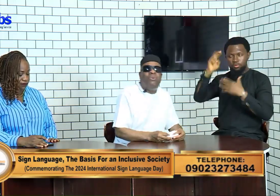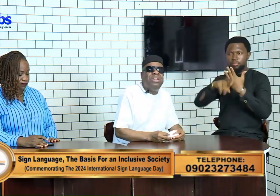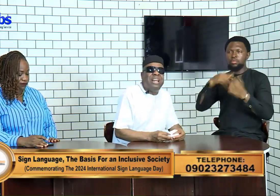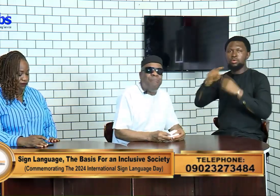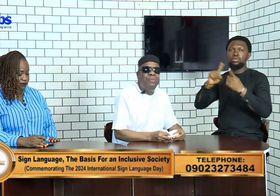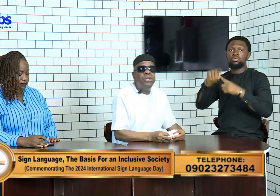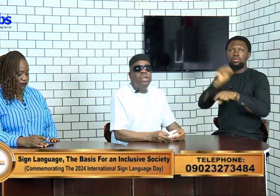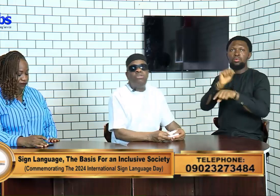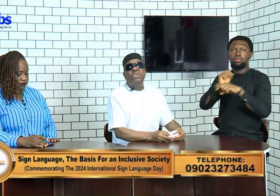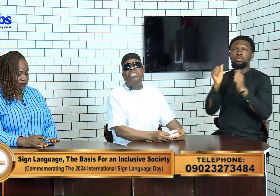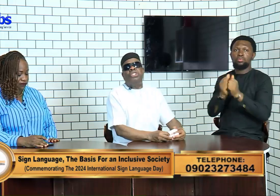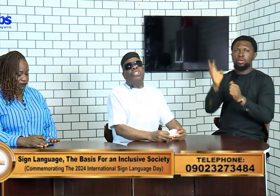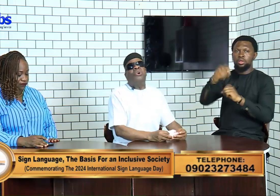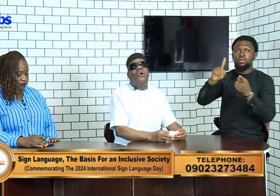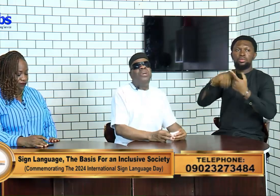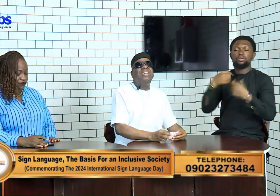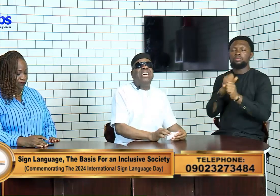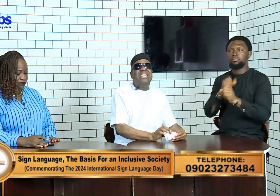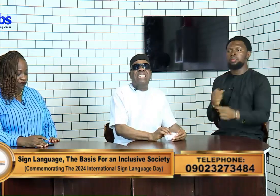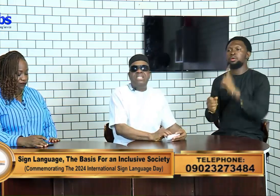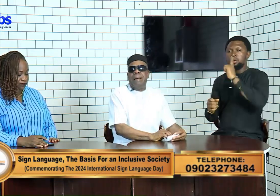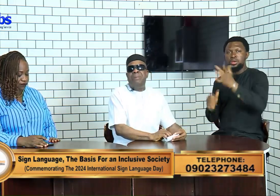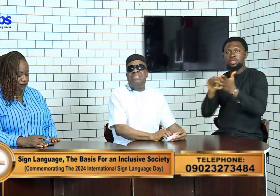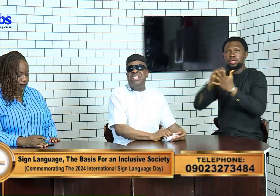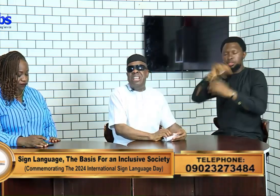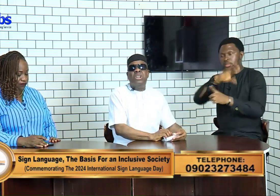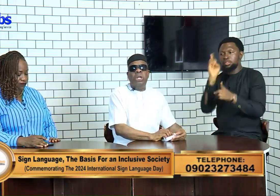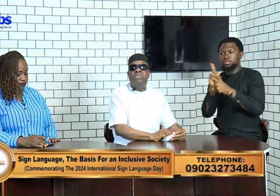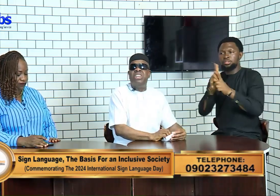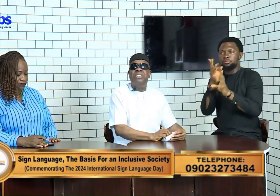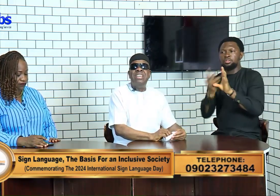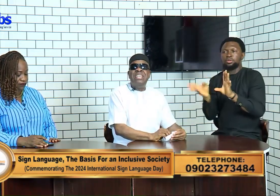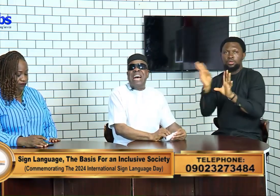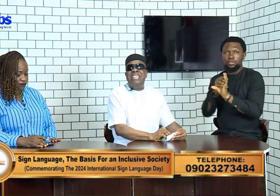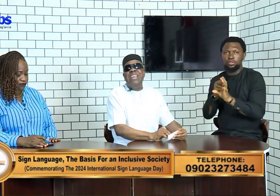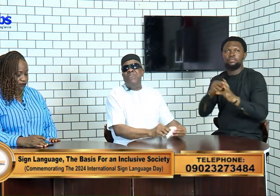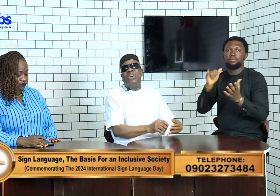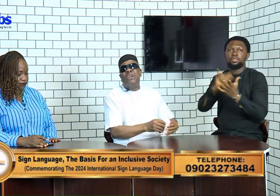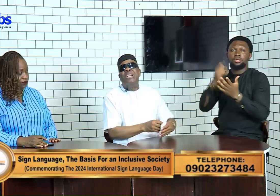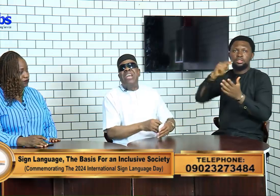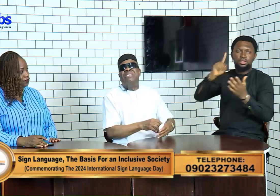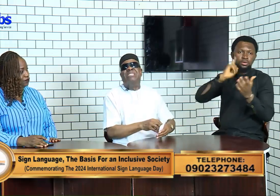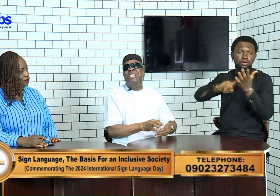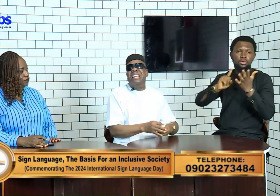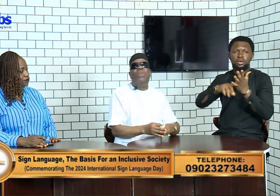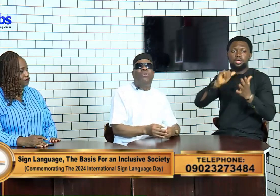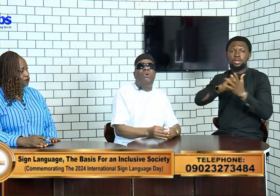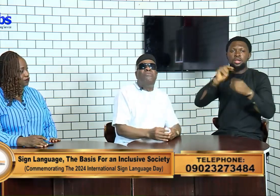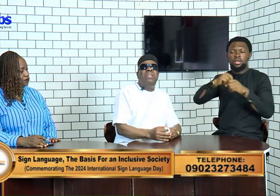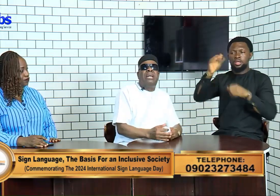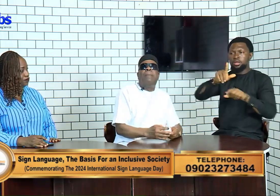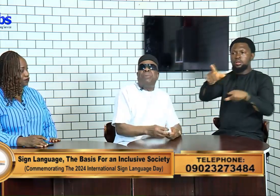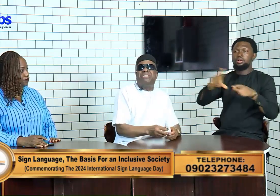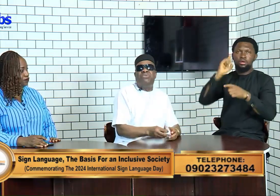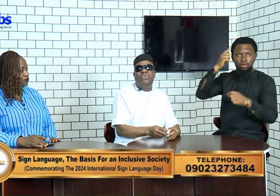work with them to ensure that they are disability inclusive. that they recognize that in their local